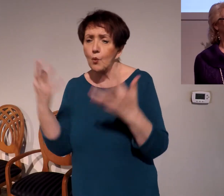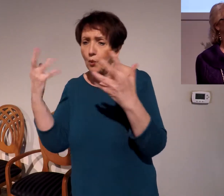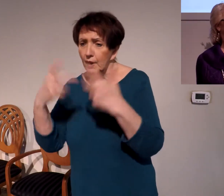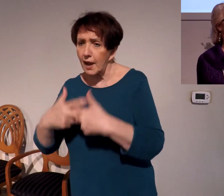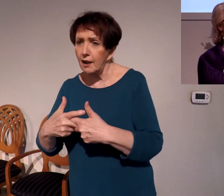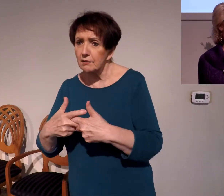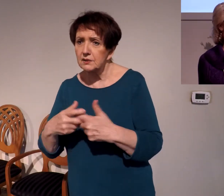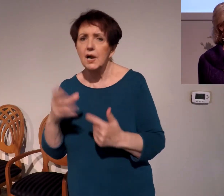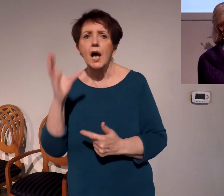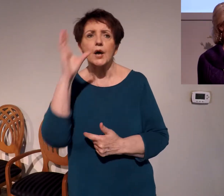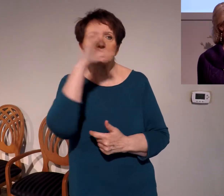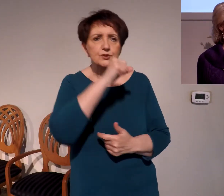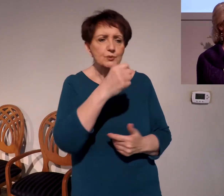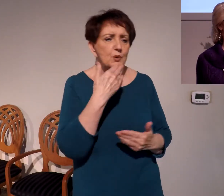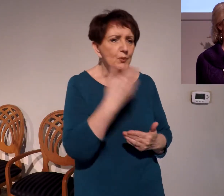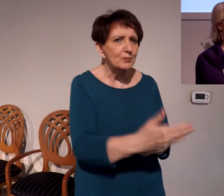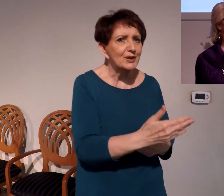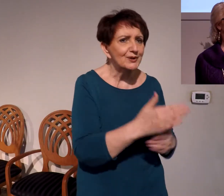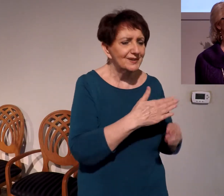good.